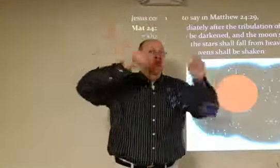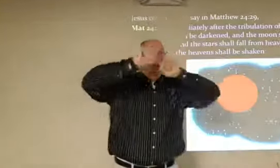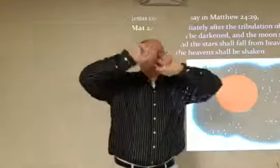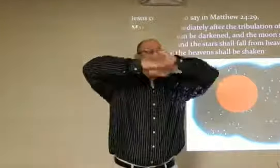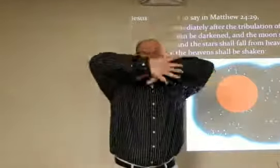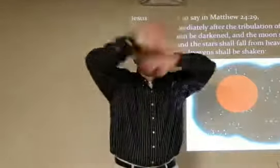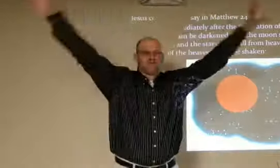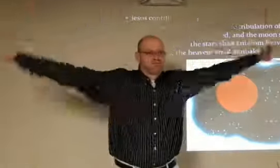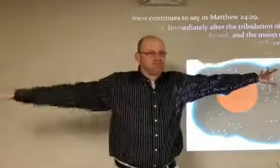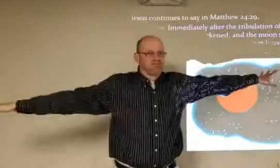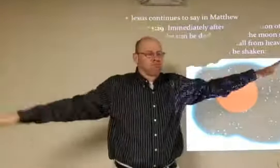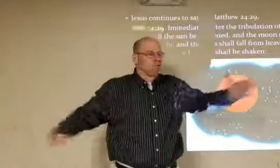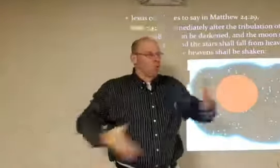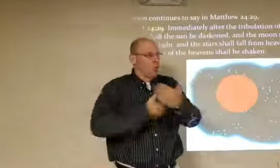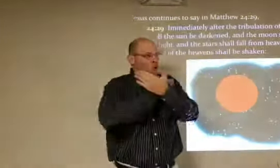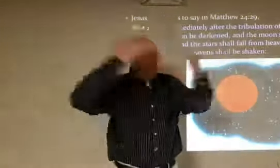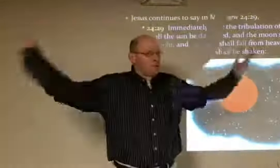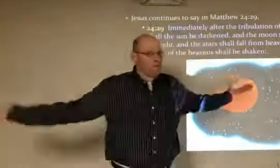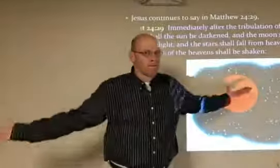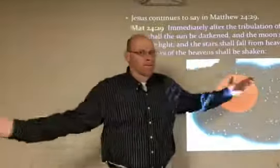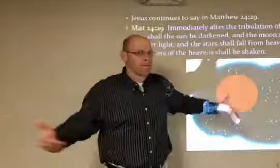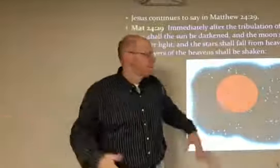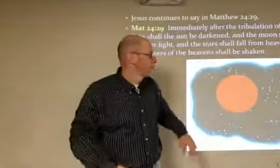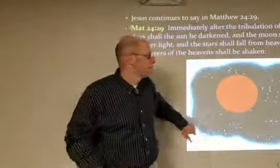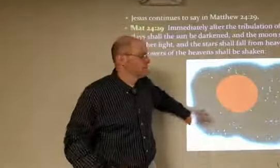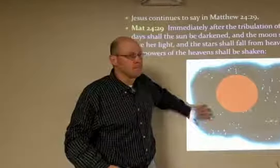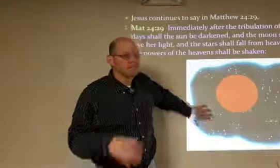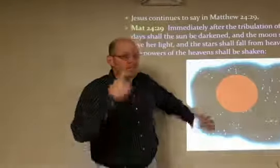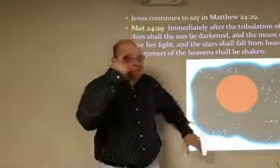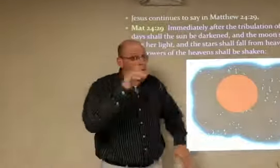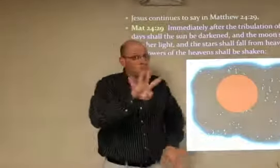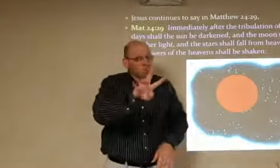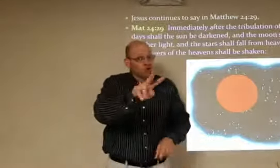The light is going to be darkened. The sun's going to be darkened. The moon's not going to show its light.